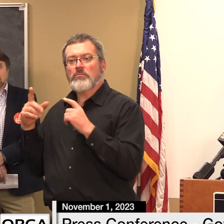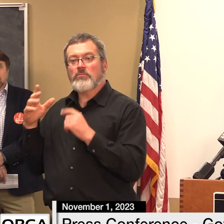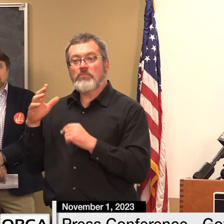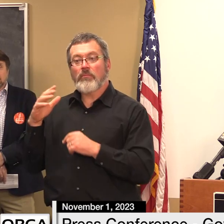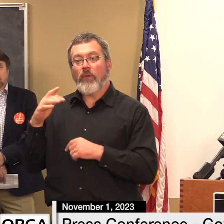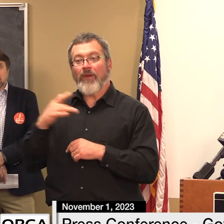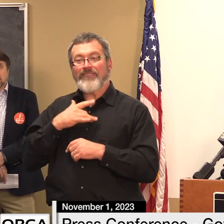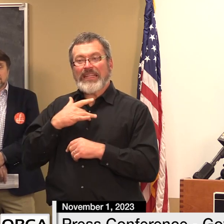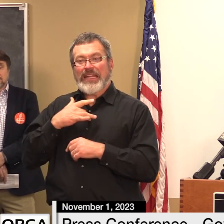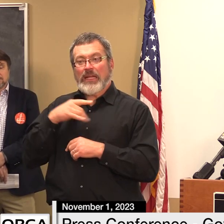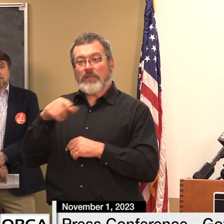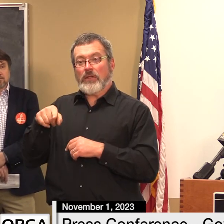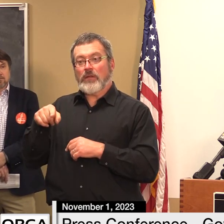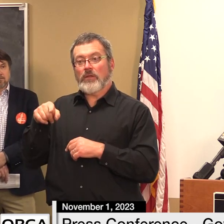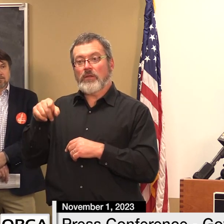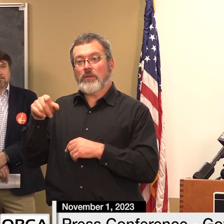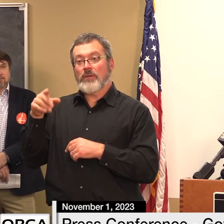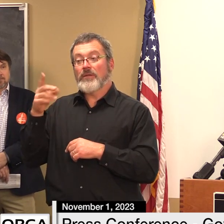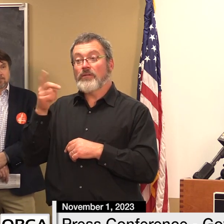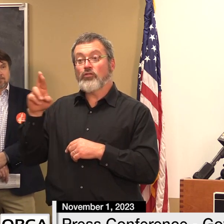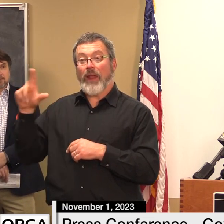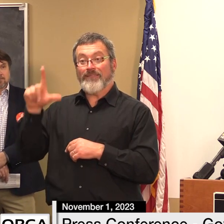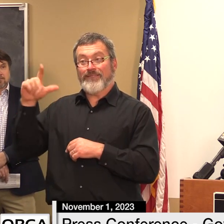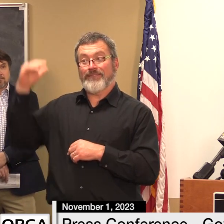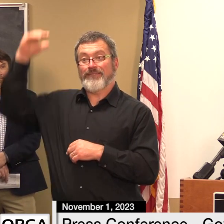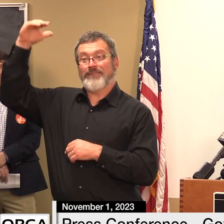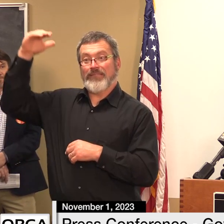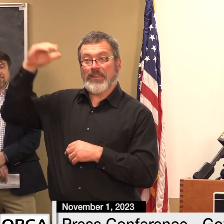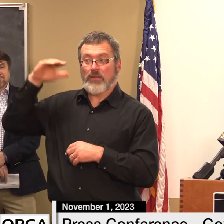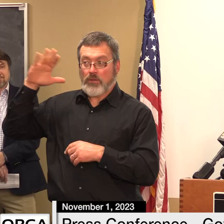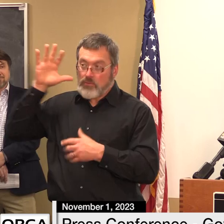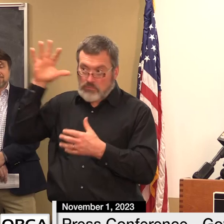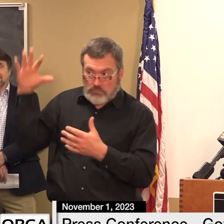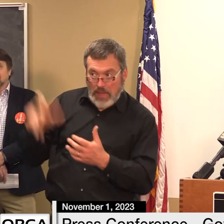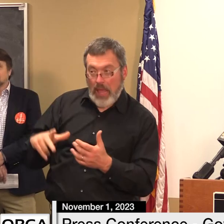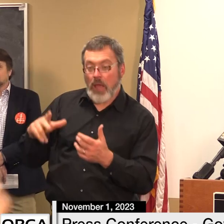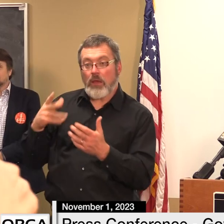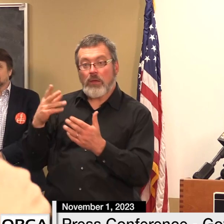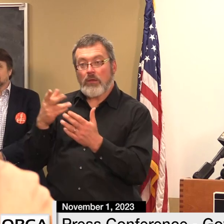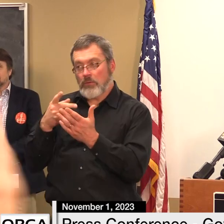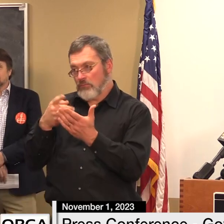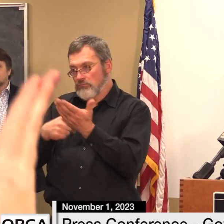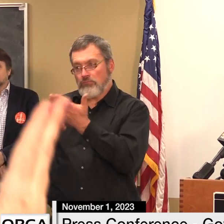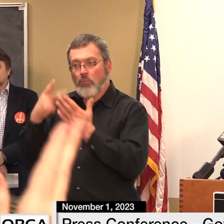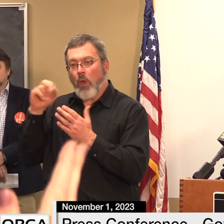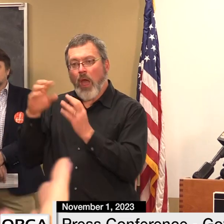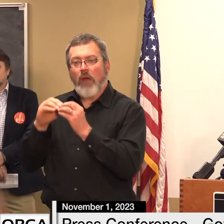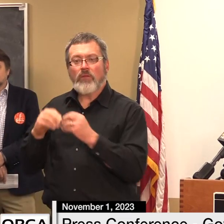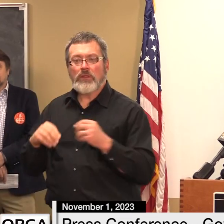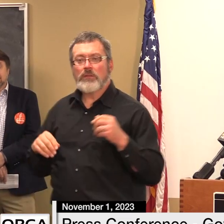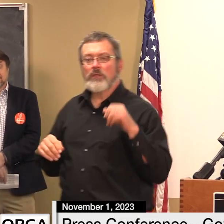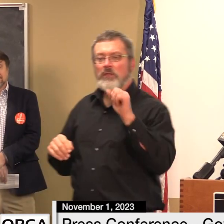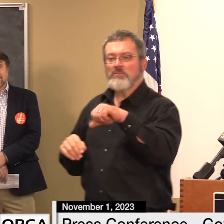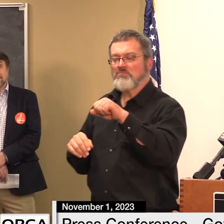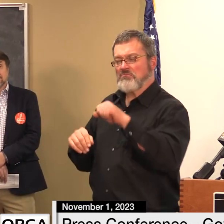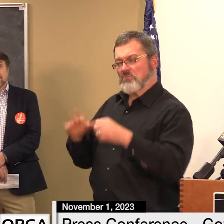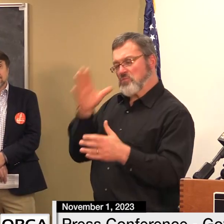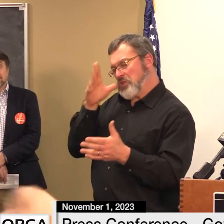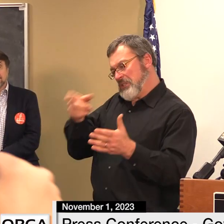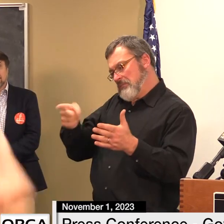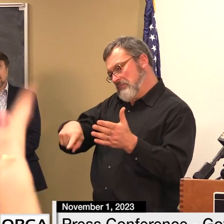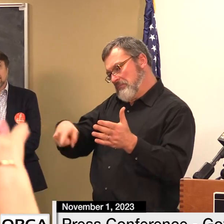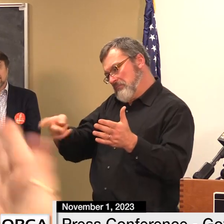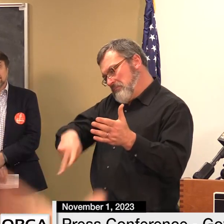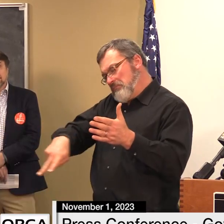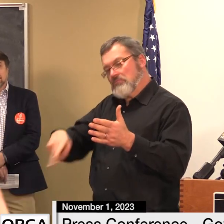Dr. Levine at one of your press conferences? Yeah, we'll be bringing him on sometime along. We have a few things we want